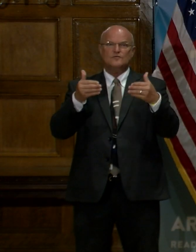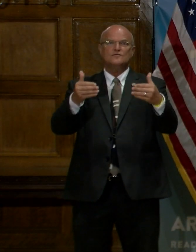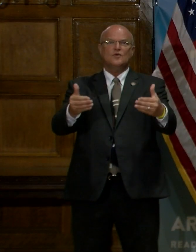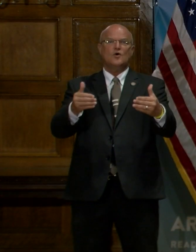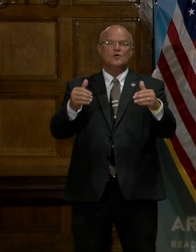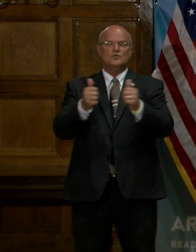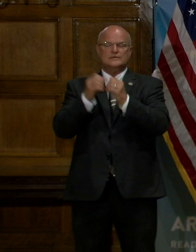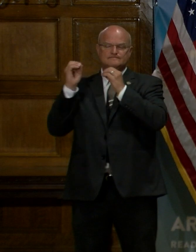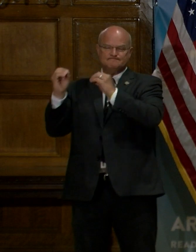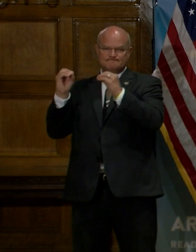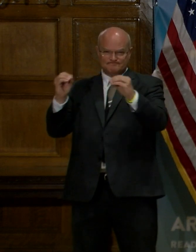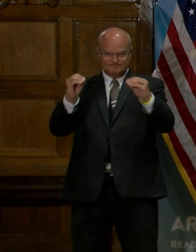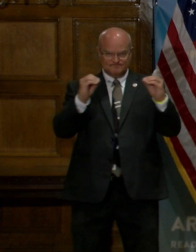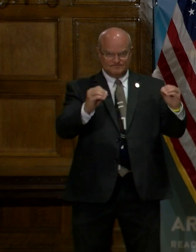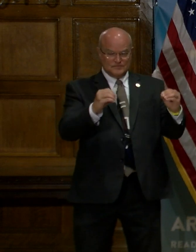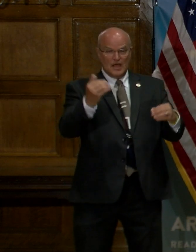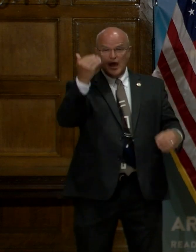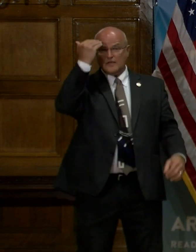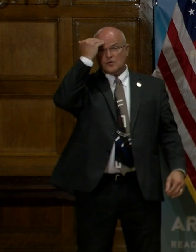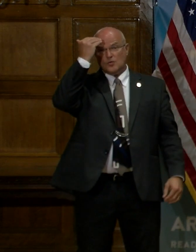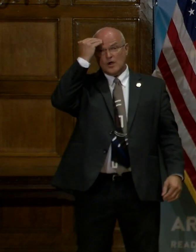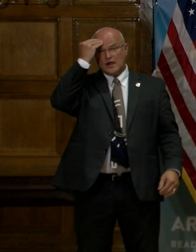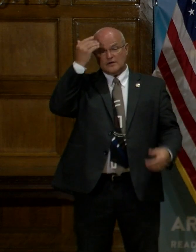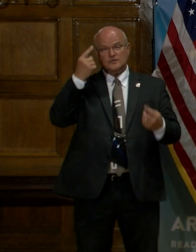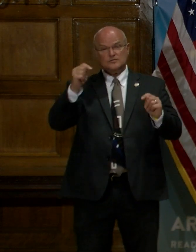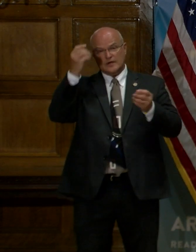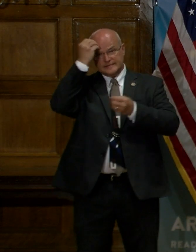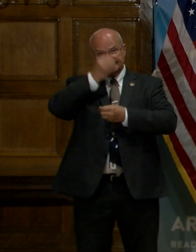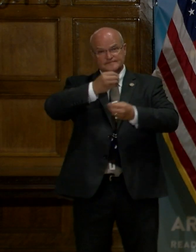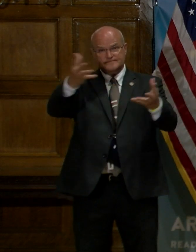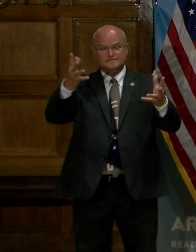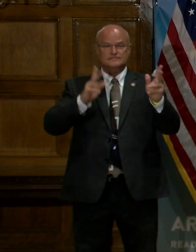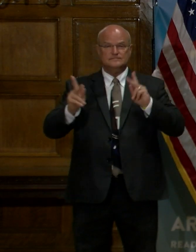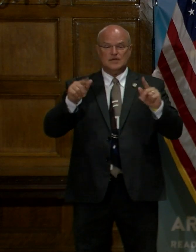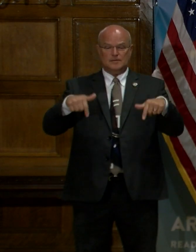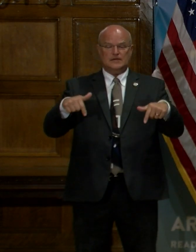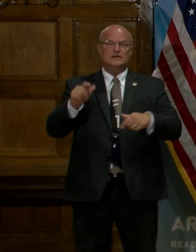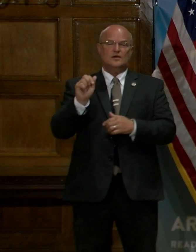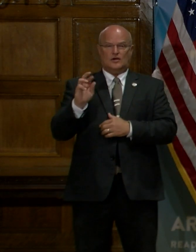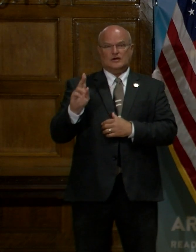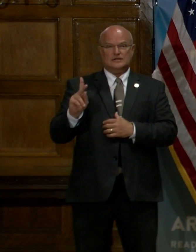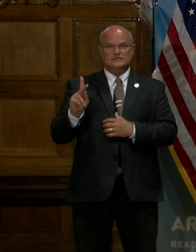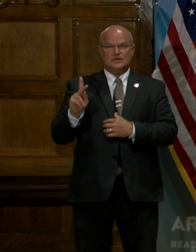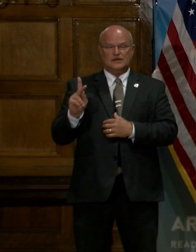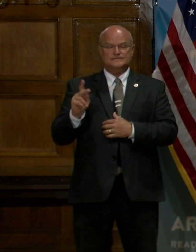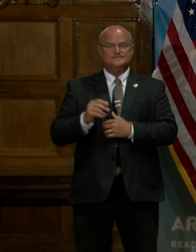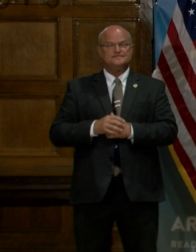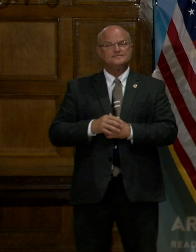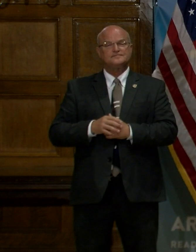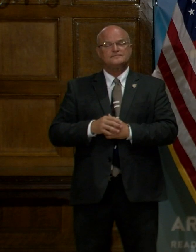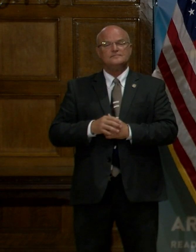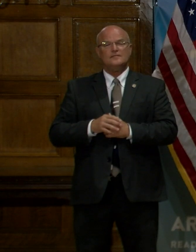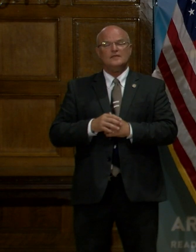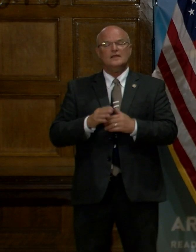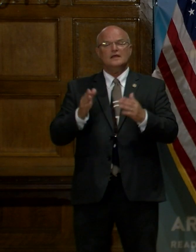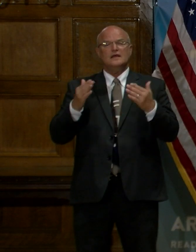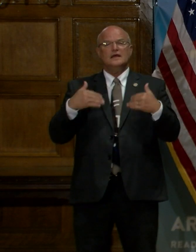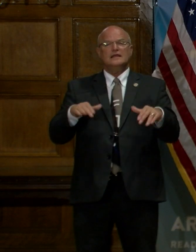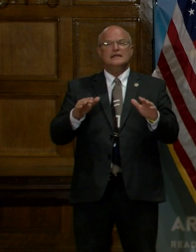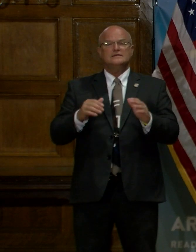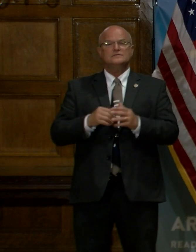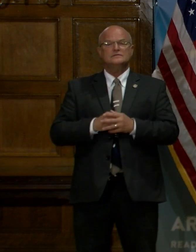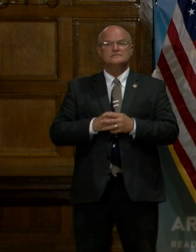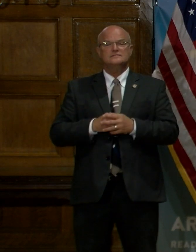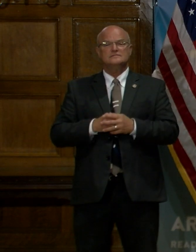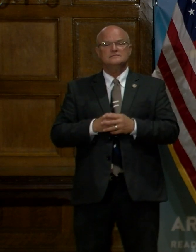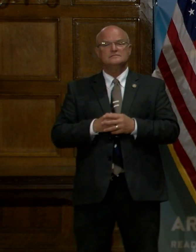terms of education and the awareness that we've tried to make the people of Arkansas understand. And then the next